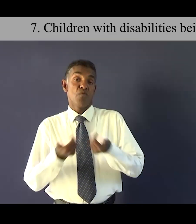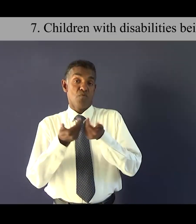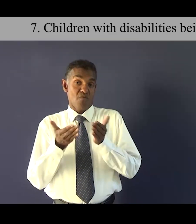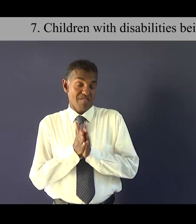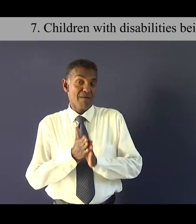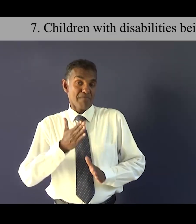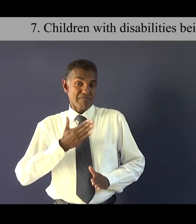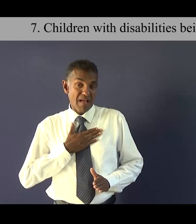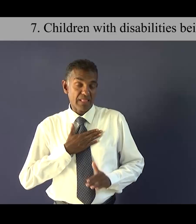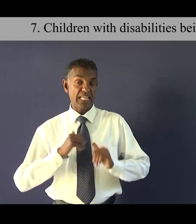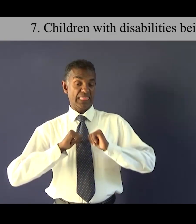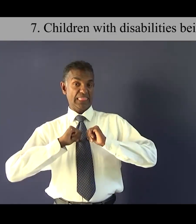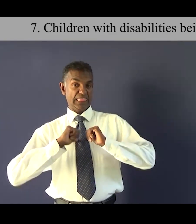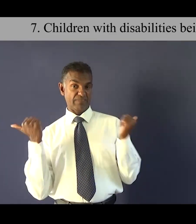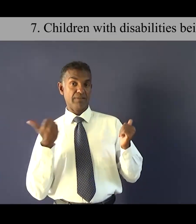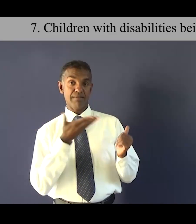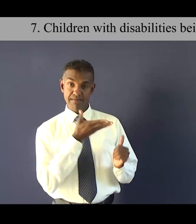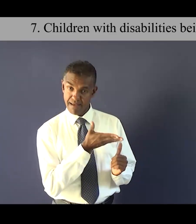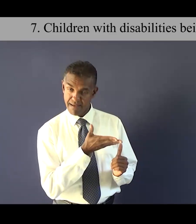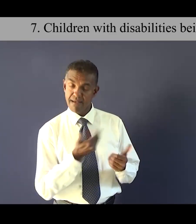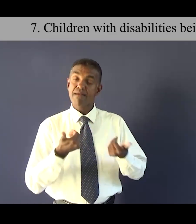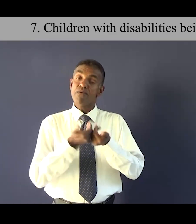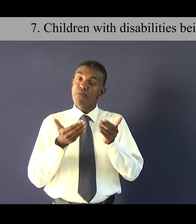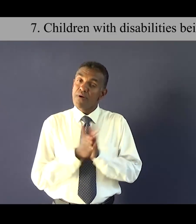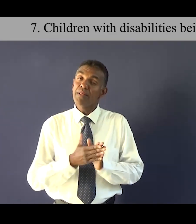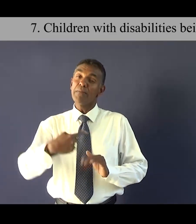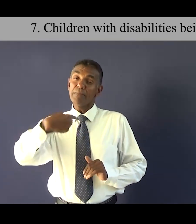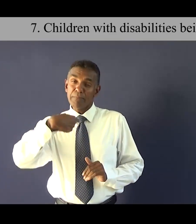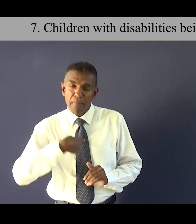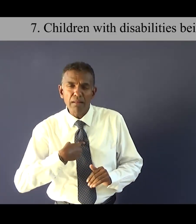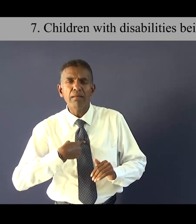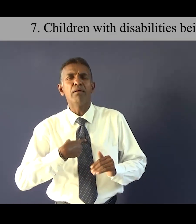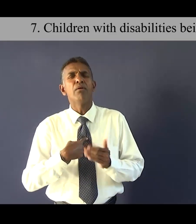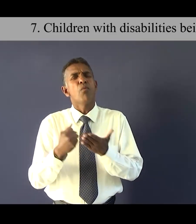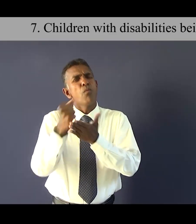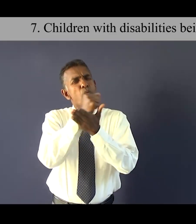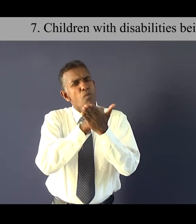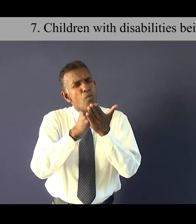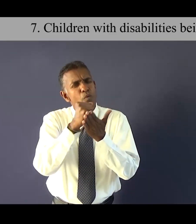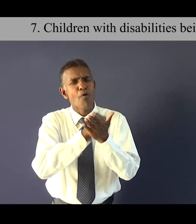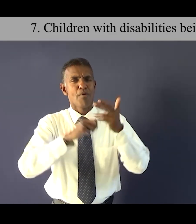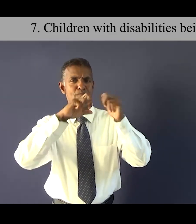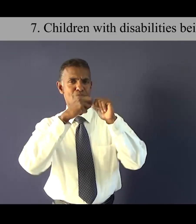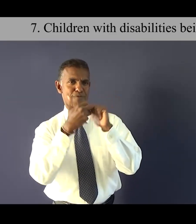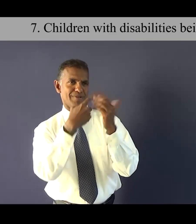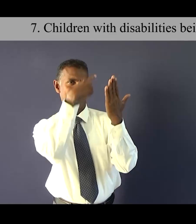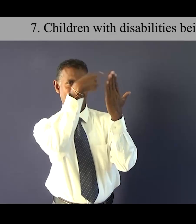Countries agree that disabled children have the right to be heard in all